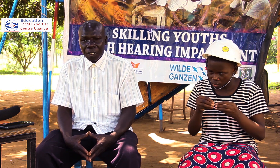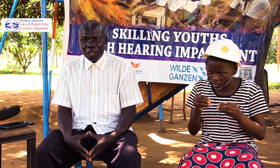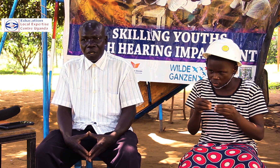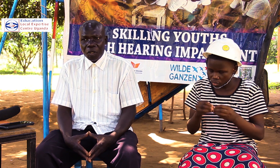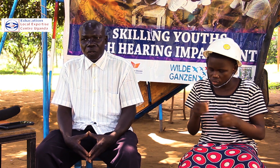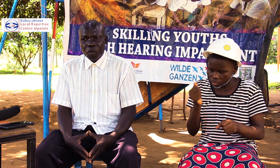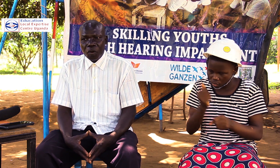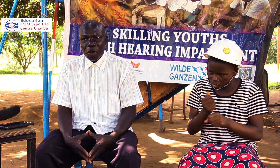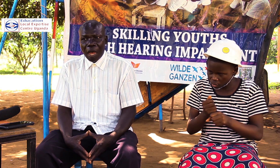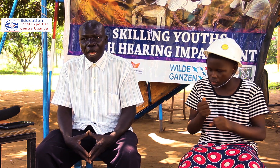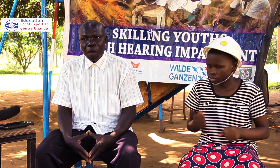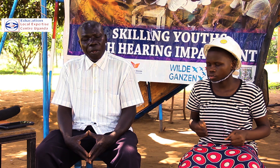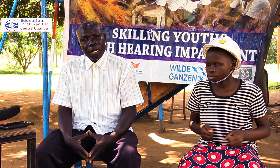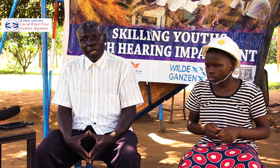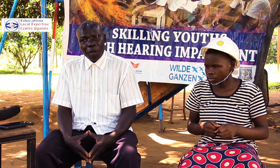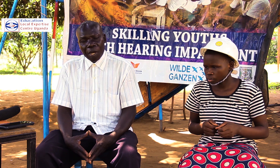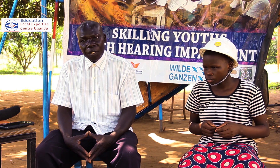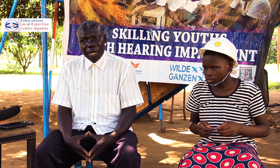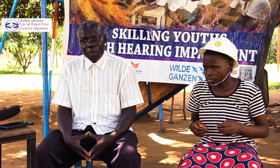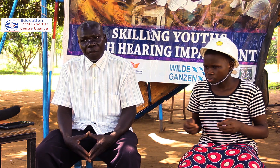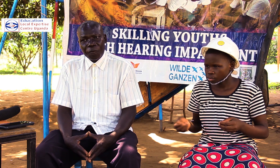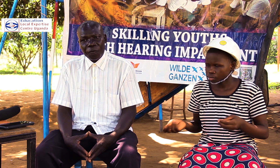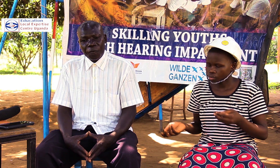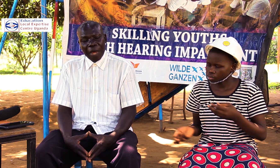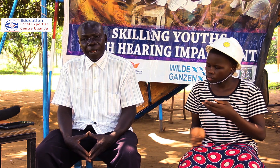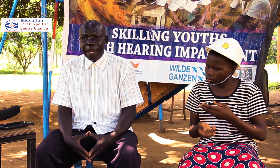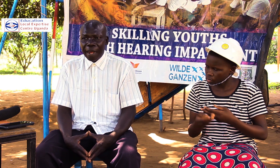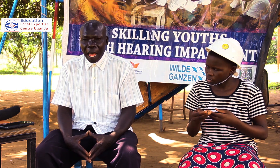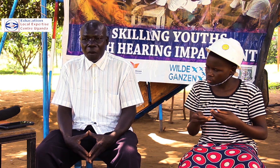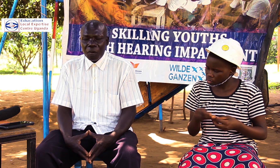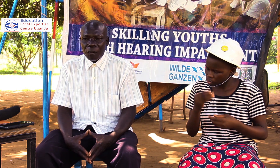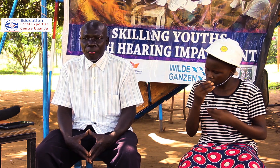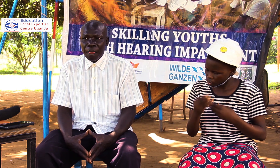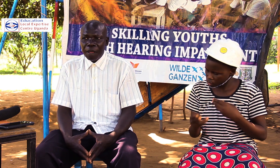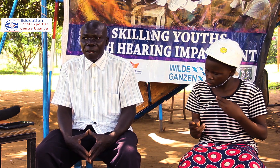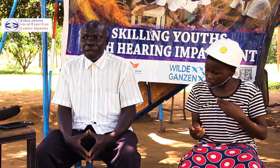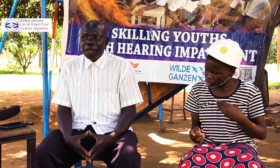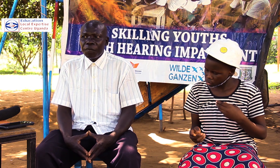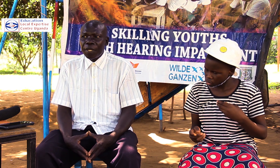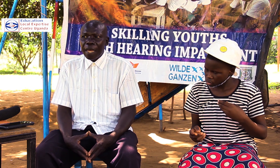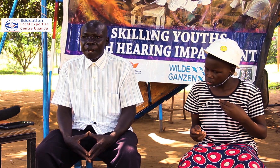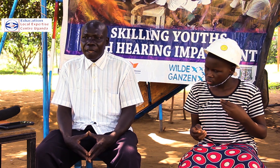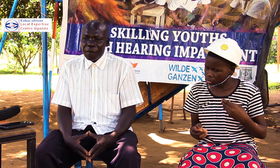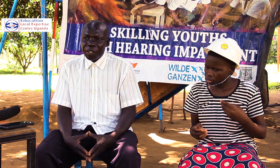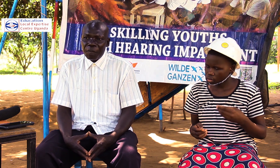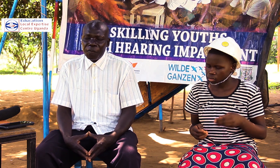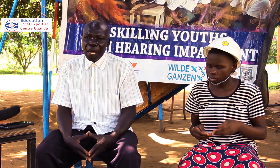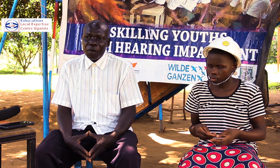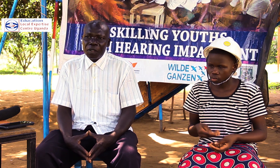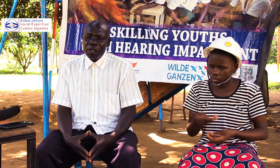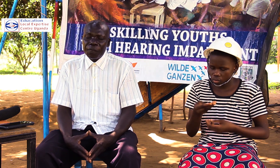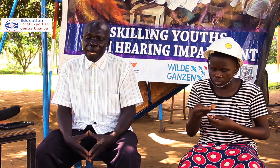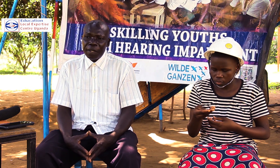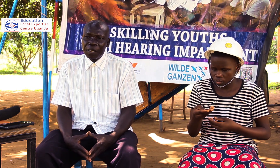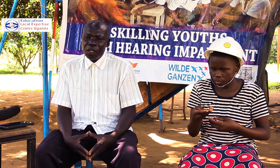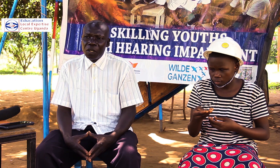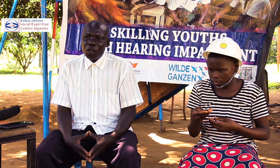boys. So we really request them, if fund can allow, if they can give us some